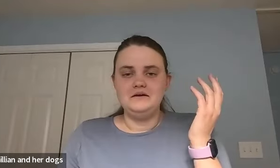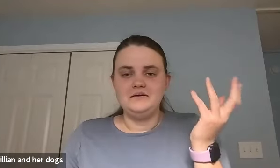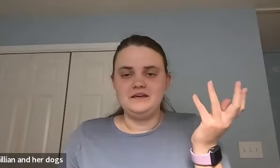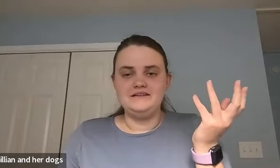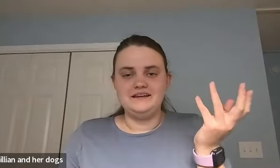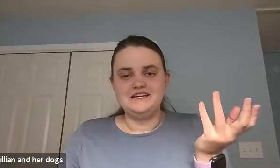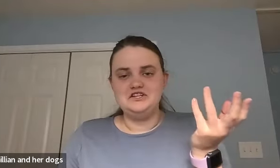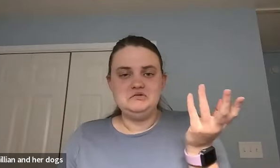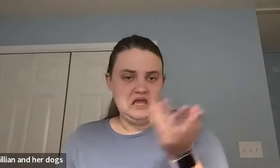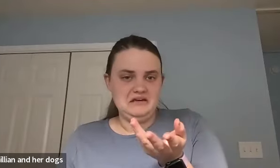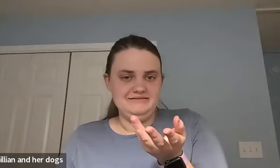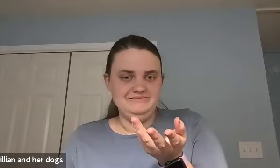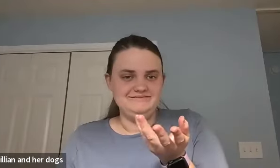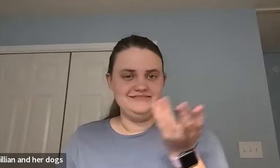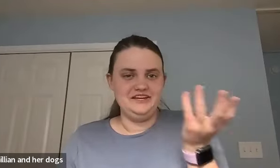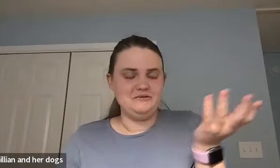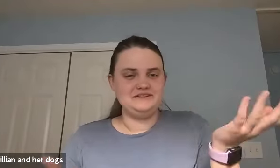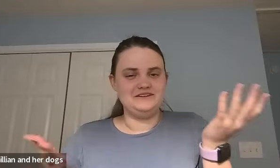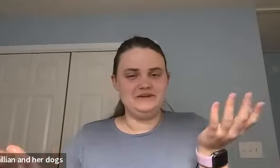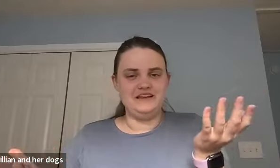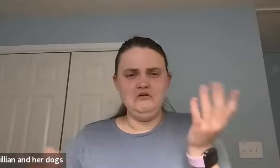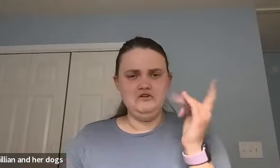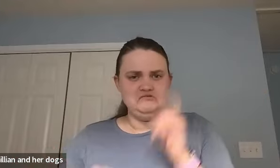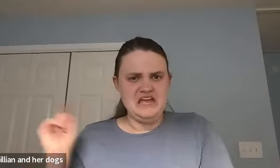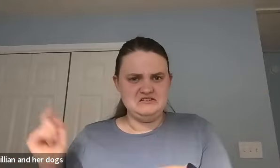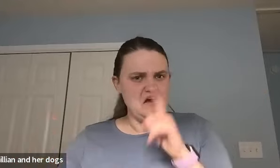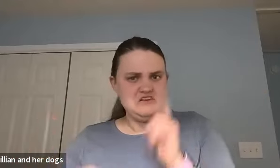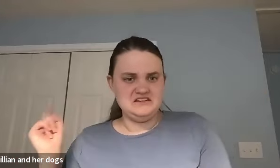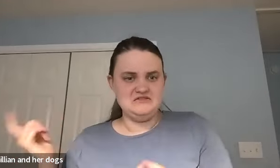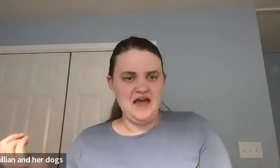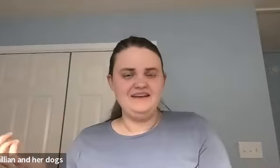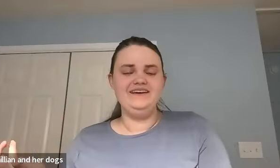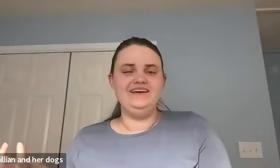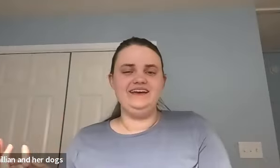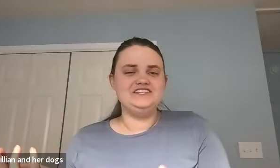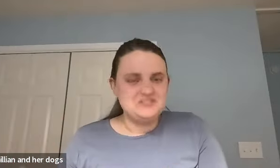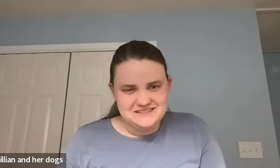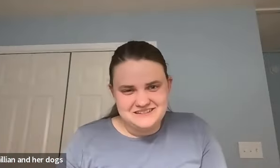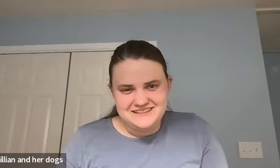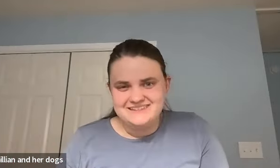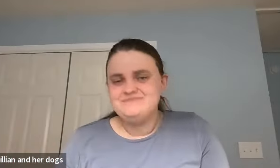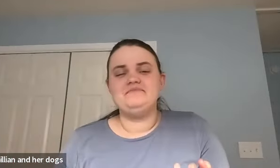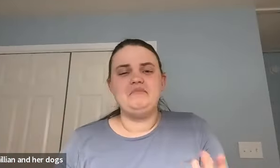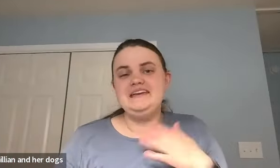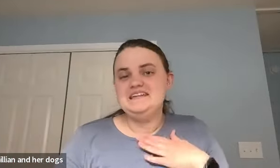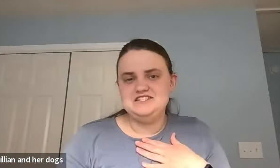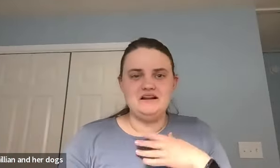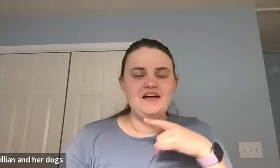I mean, like I said, you can. Like, no one's gonna be like, oh no, you can't do that. You can't do that. It just looks a little silly. My kids do it a lot. They'll